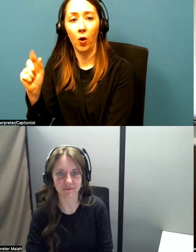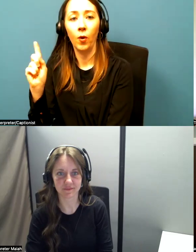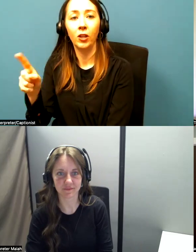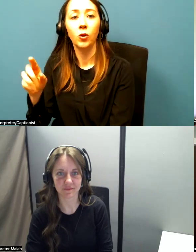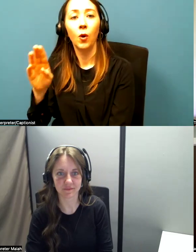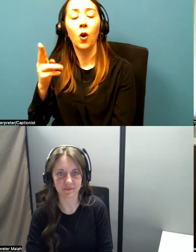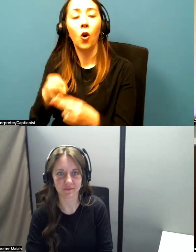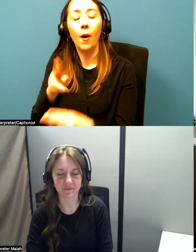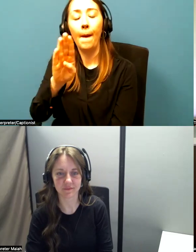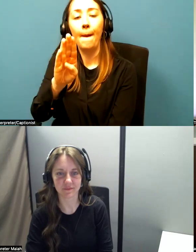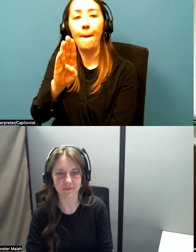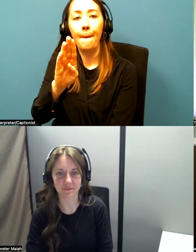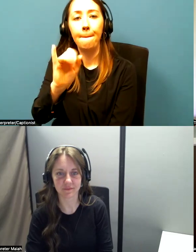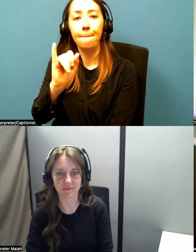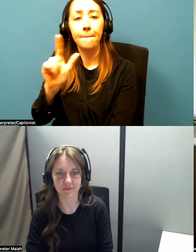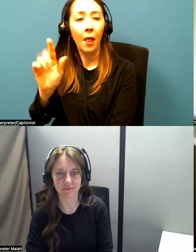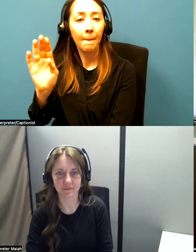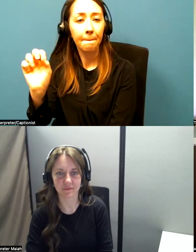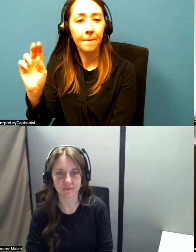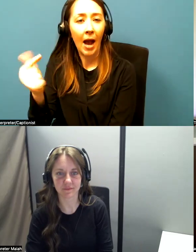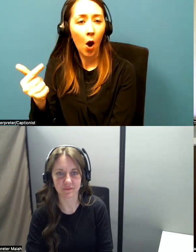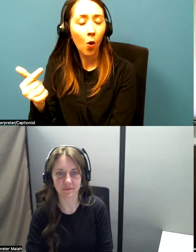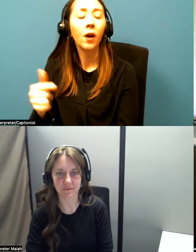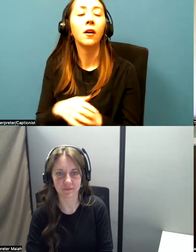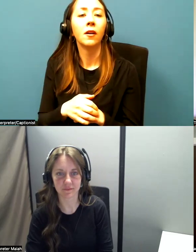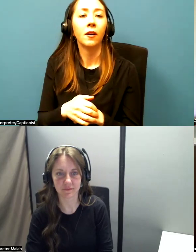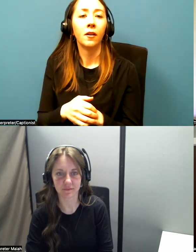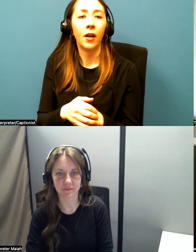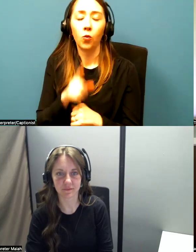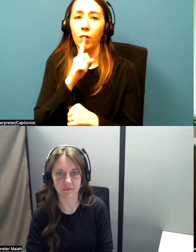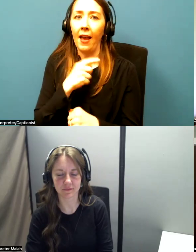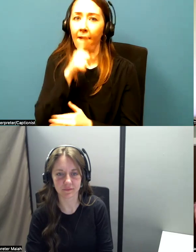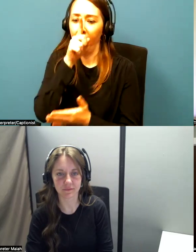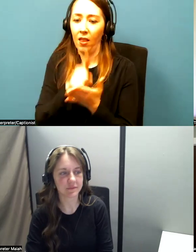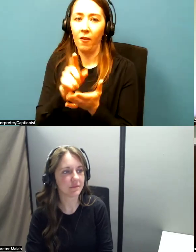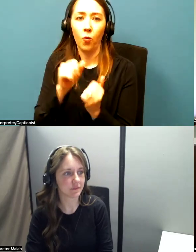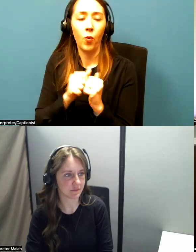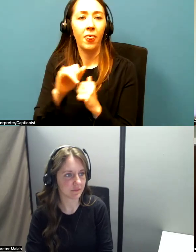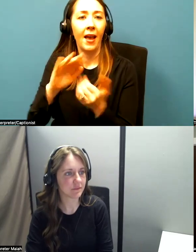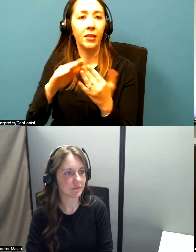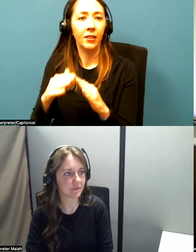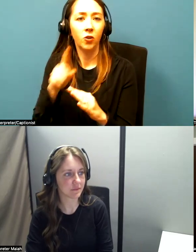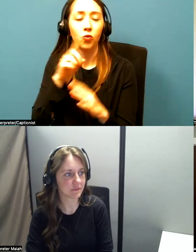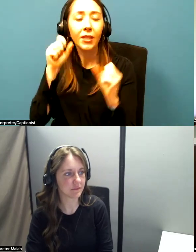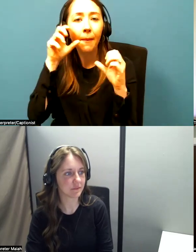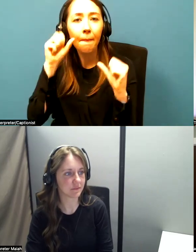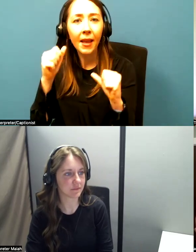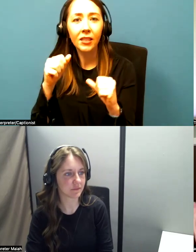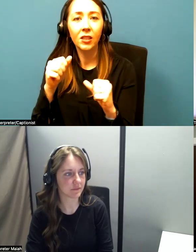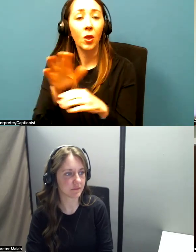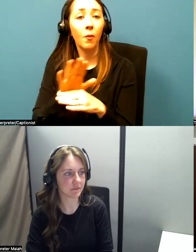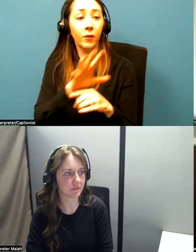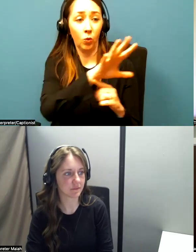I fell in love with Bilbao. And and it was just amazing, like we shoot these movies most